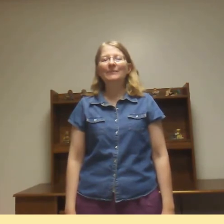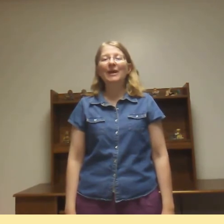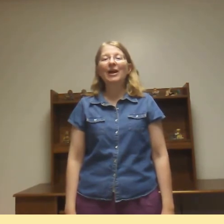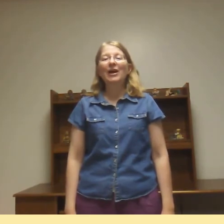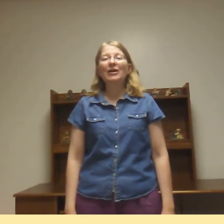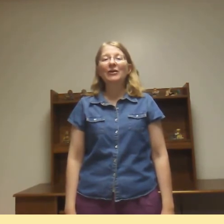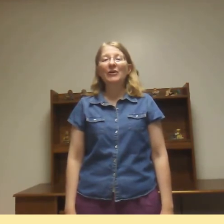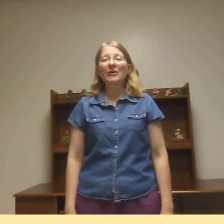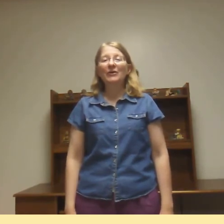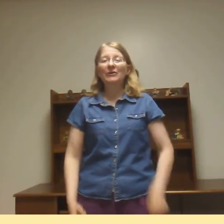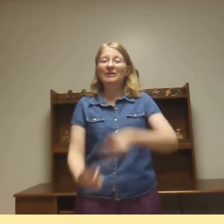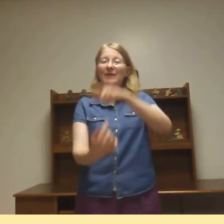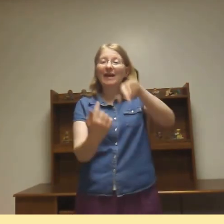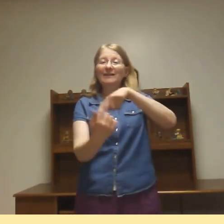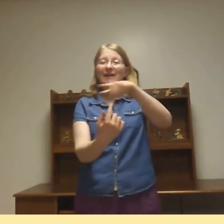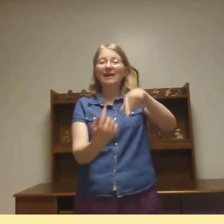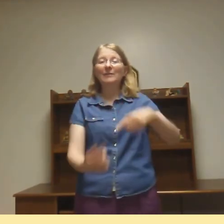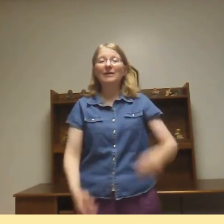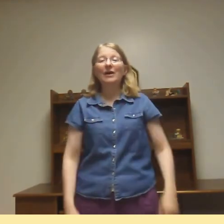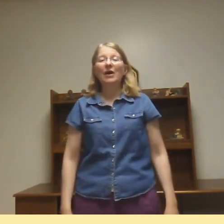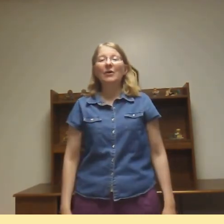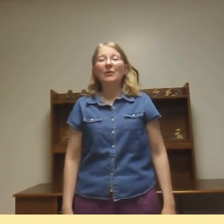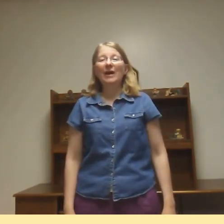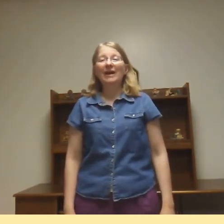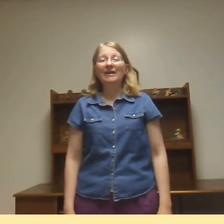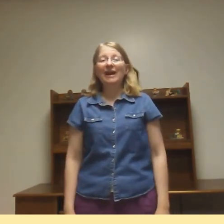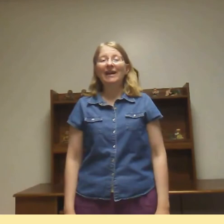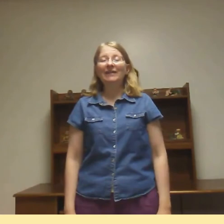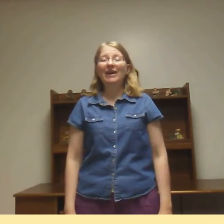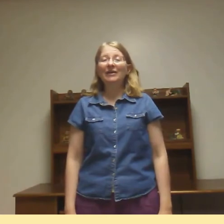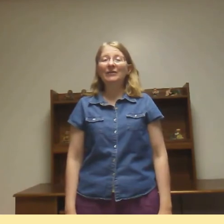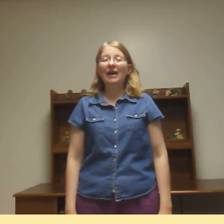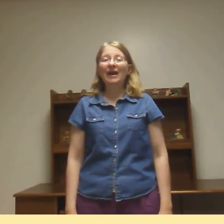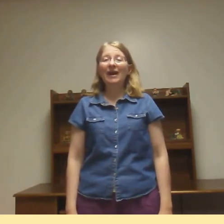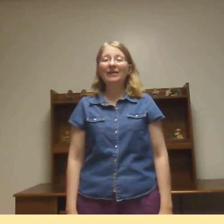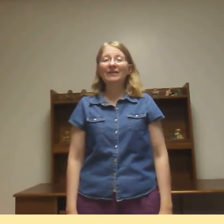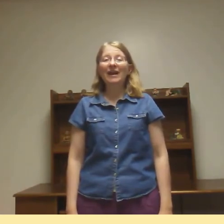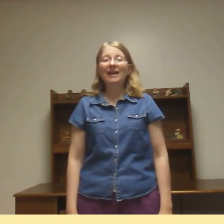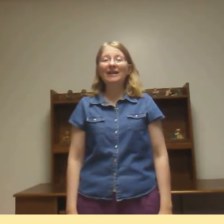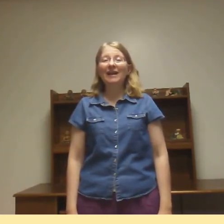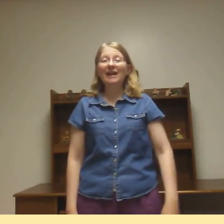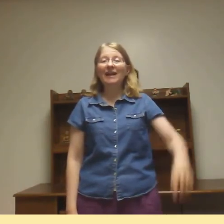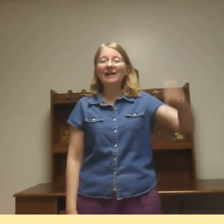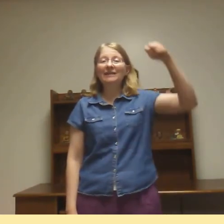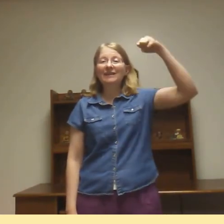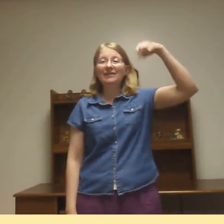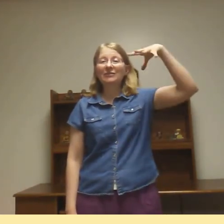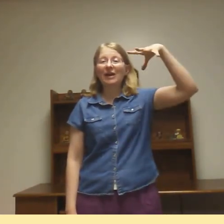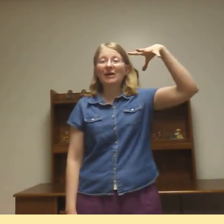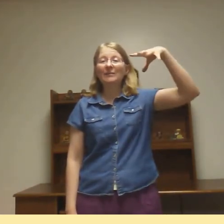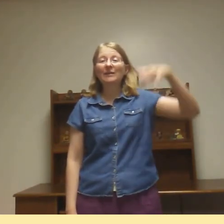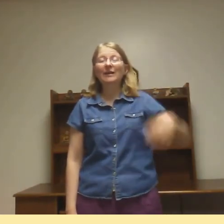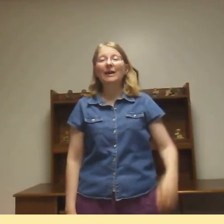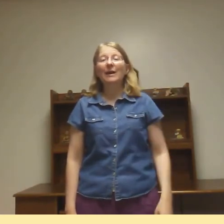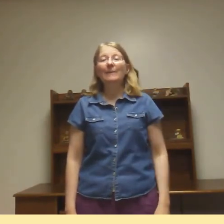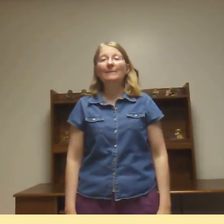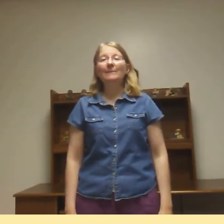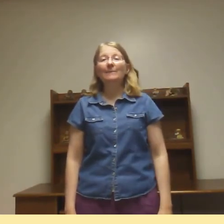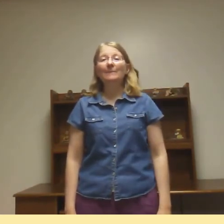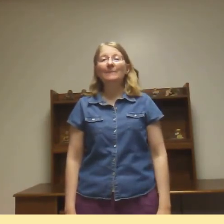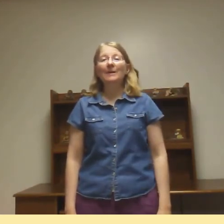Hmm, goes my top. When on the ground I let it drop.